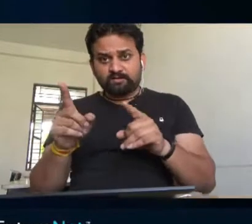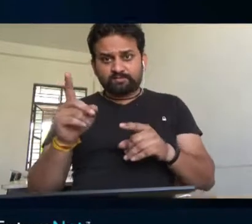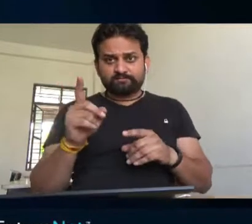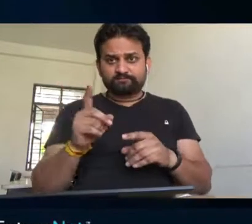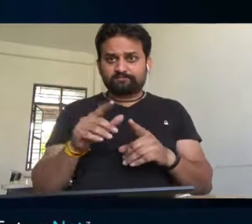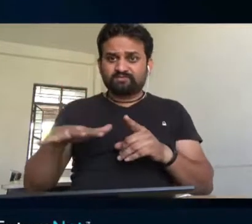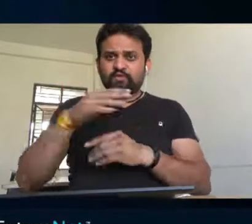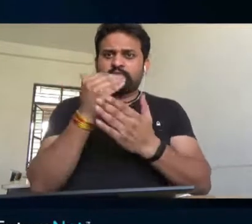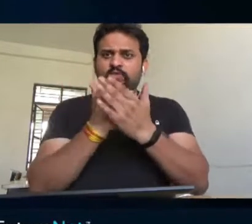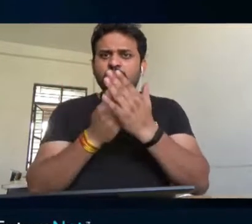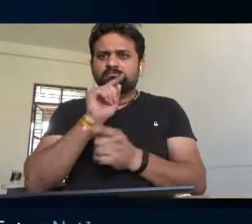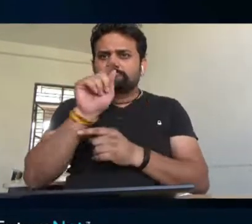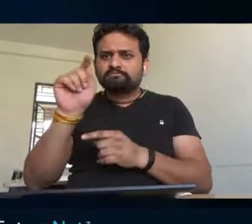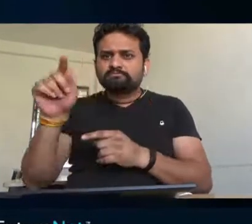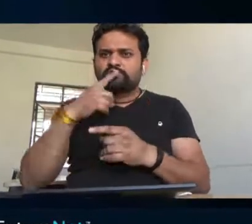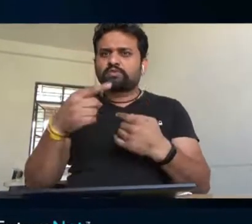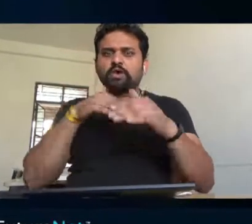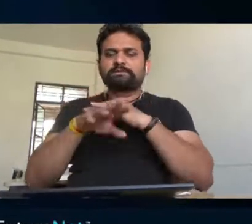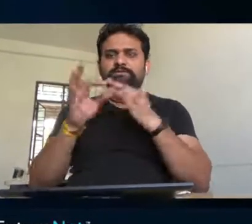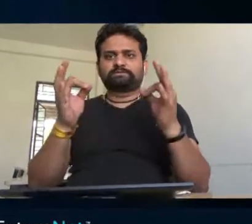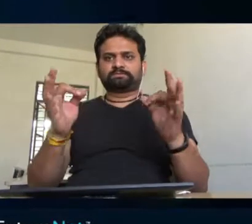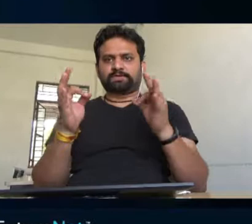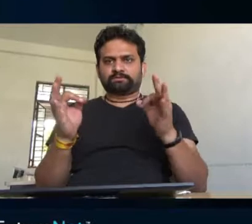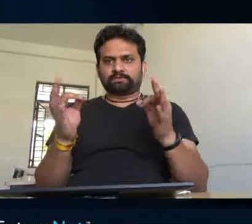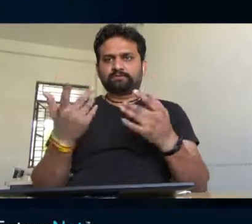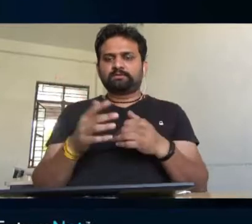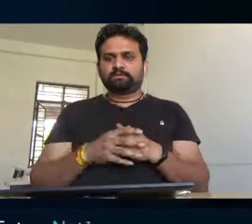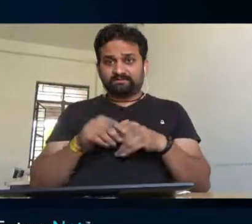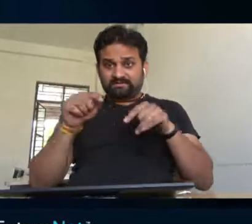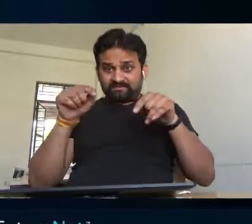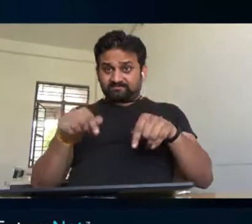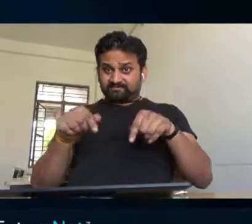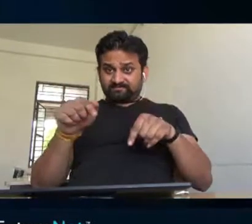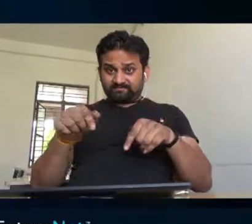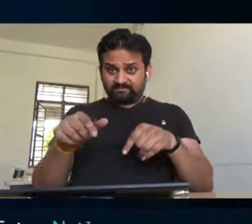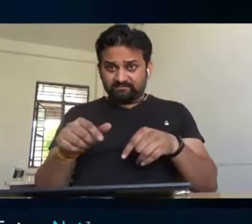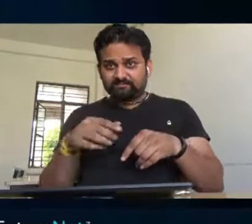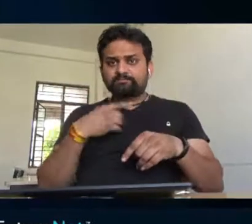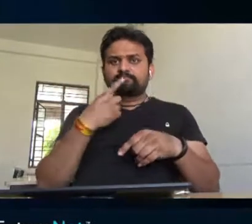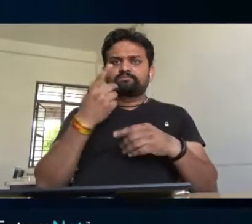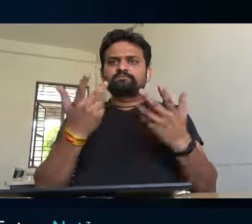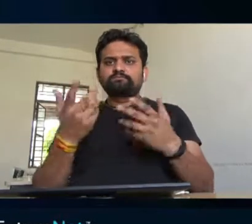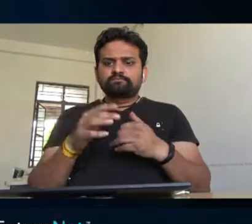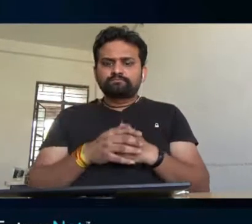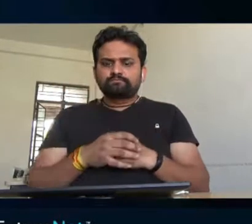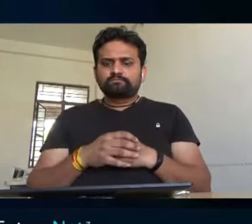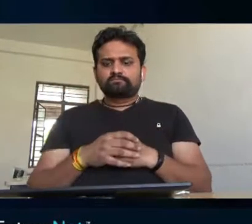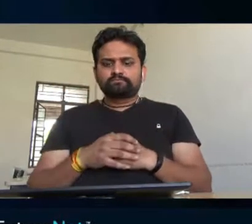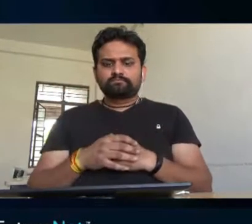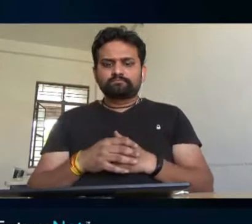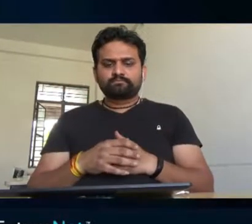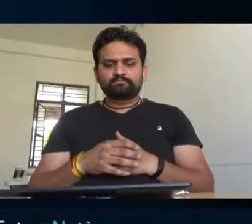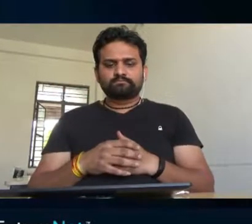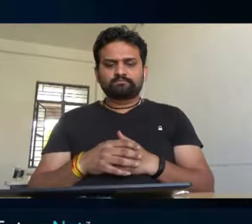these 3 events. As you know, we had up to now 4 events in this about 2